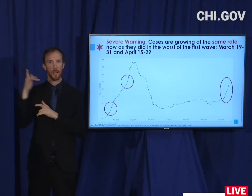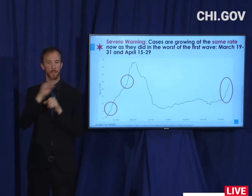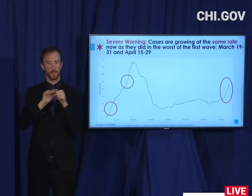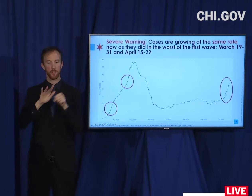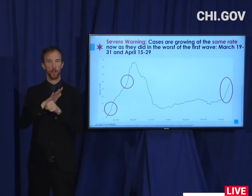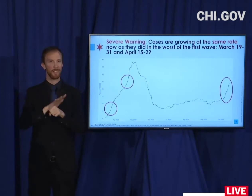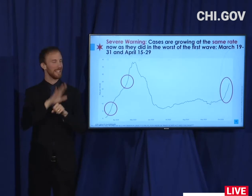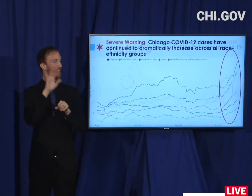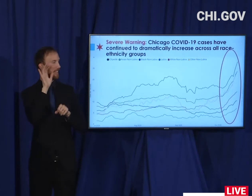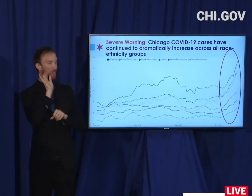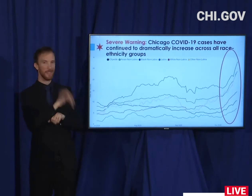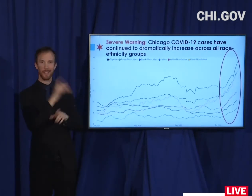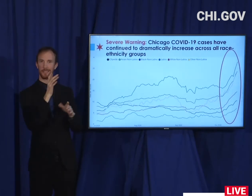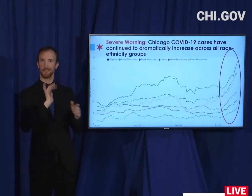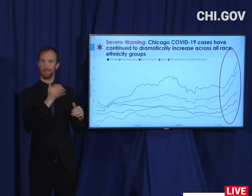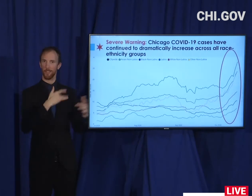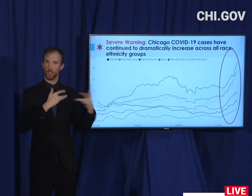been.